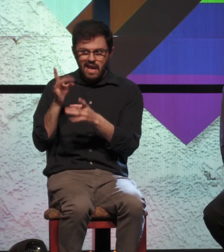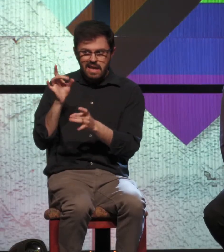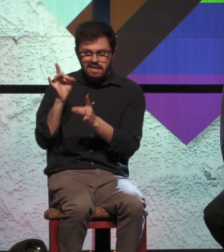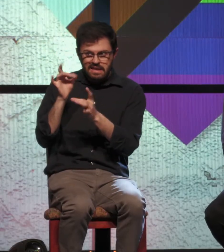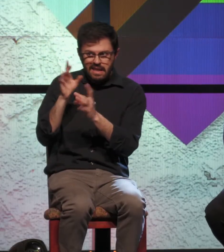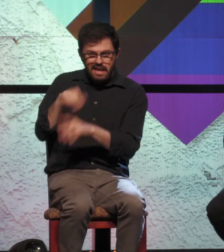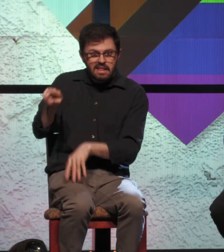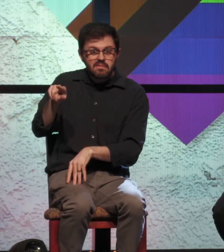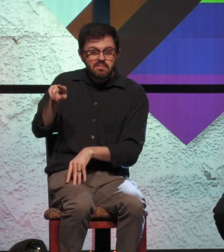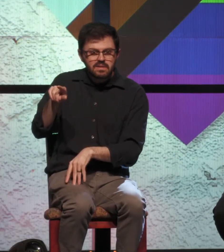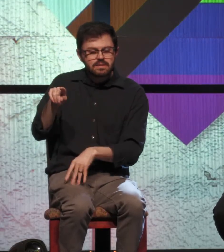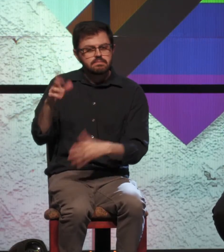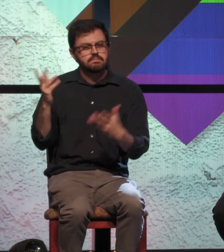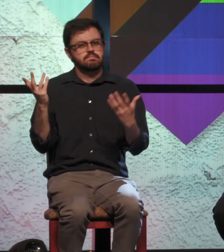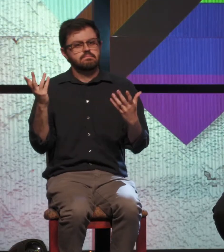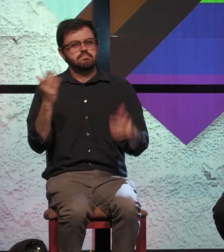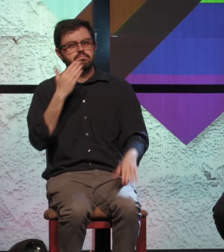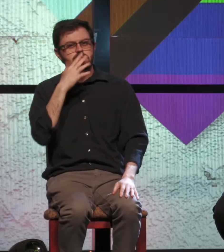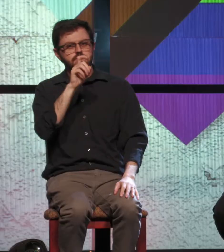it's a good question.